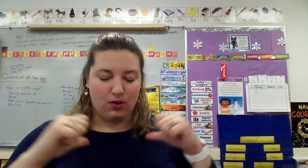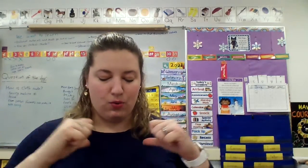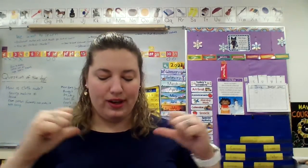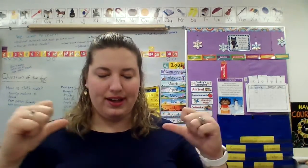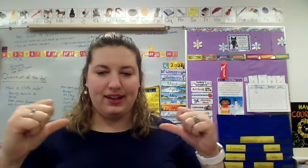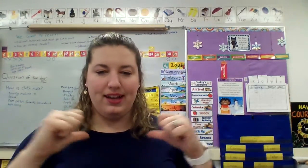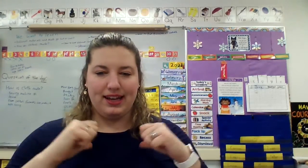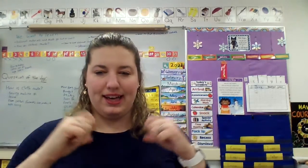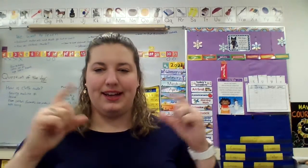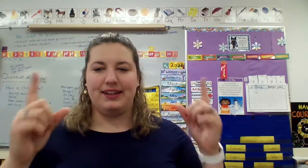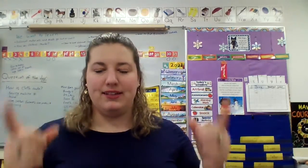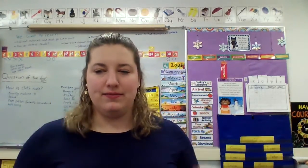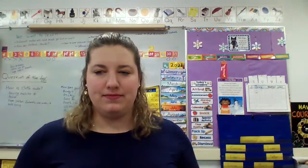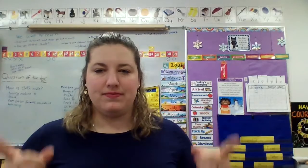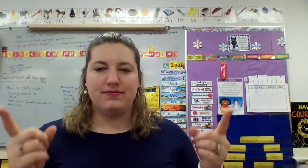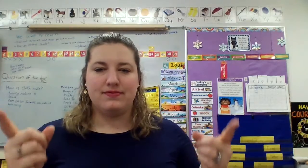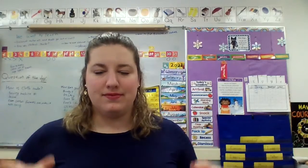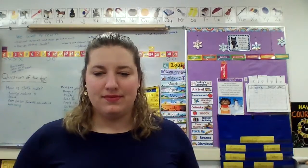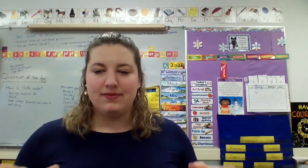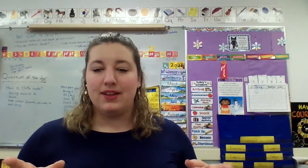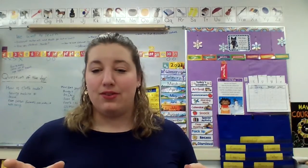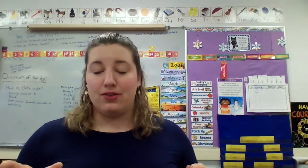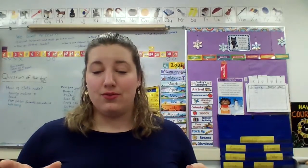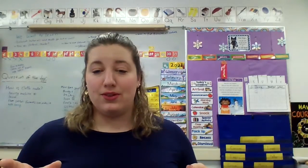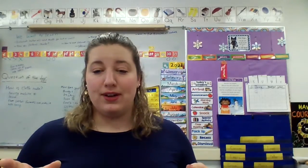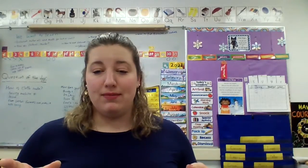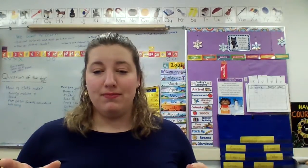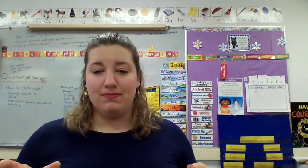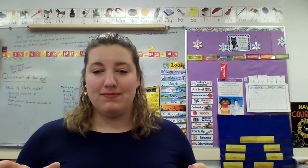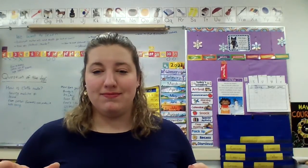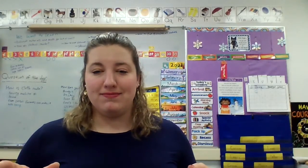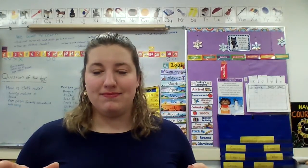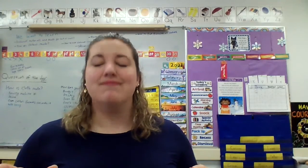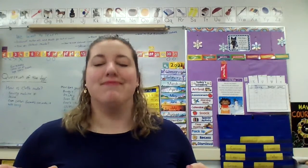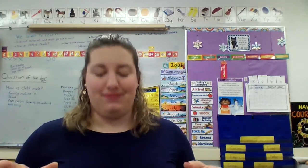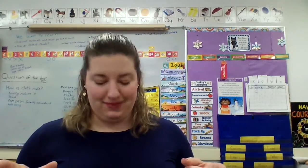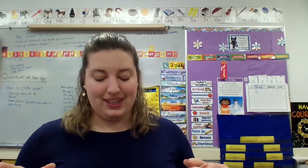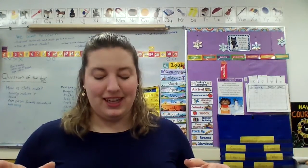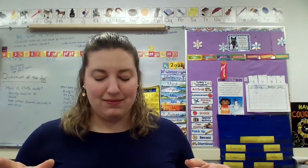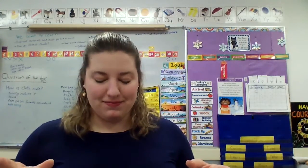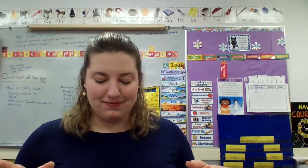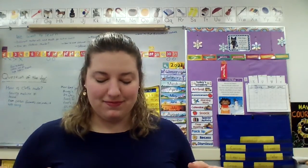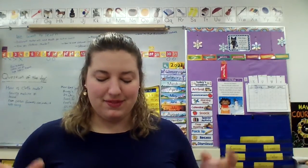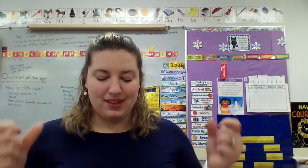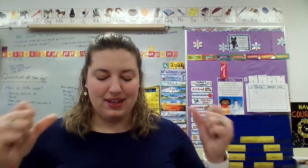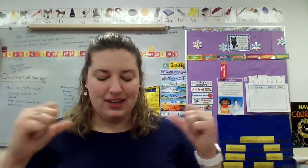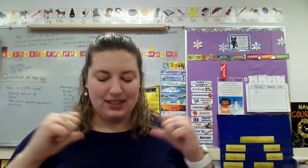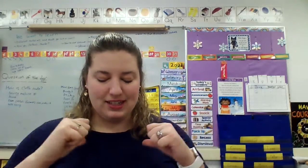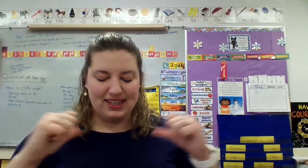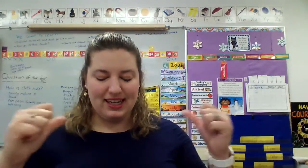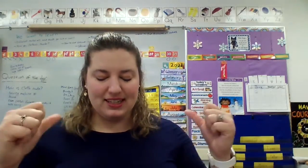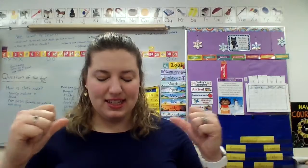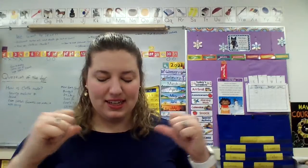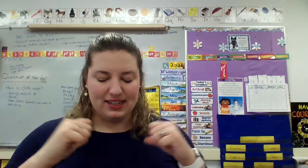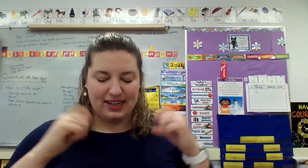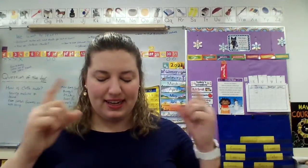Will, hill. Do those words rhyme? Yep. Six, date.